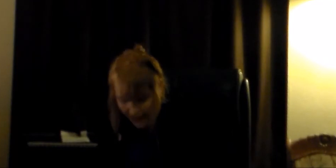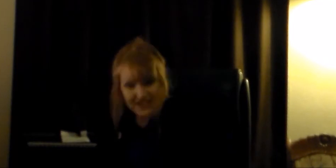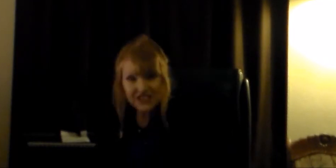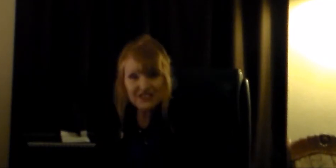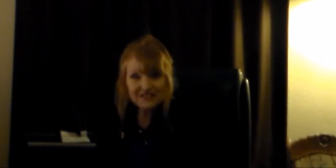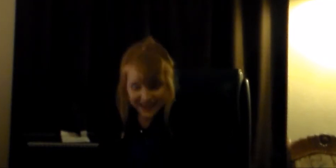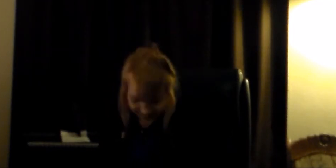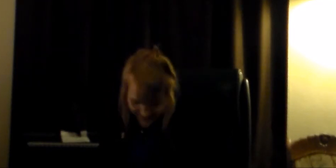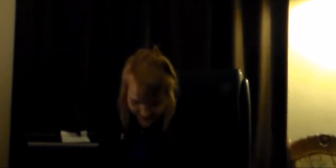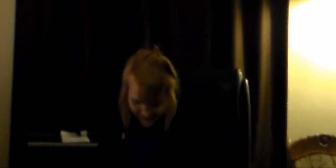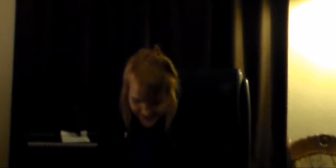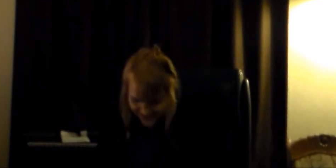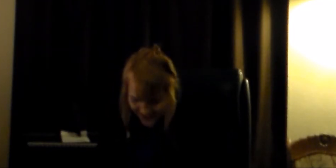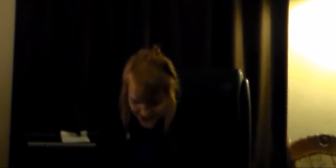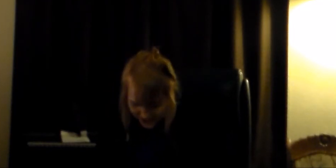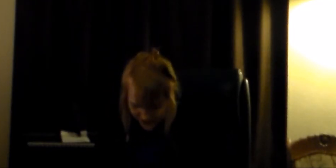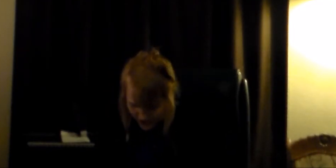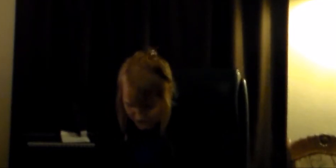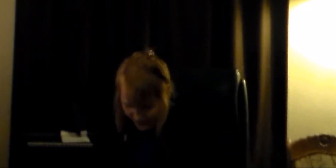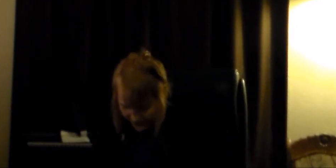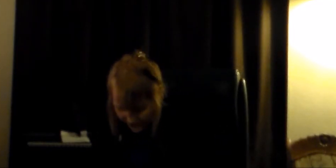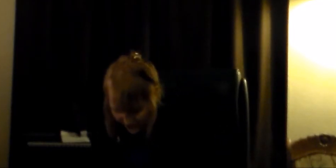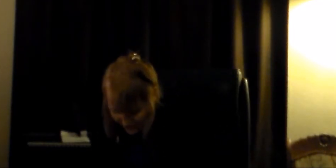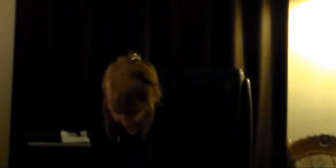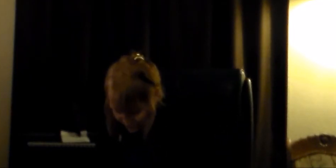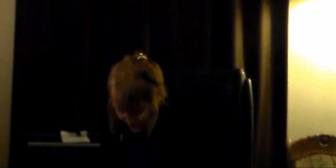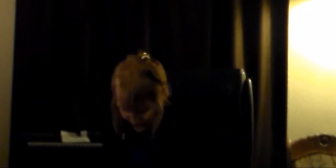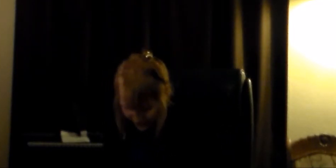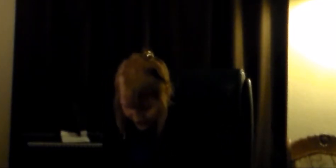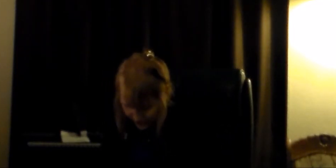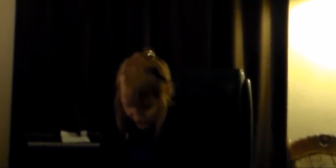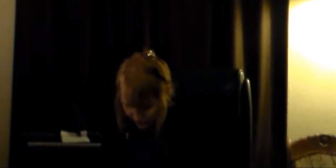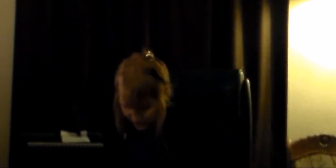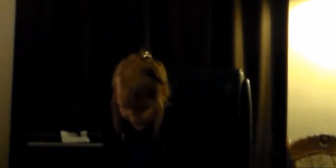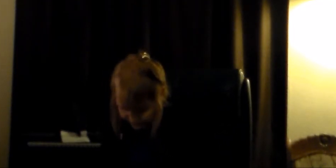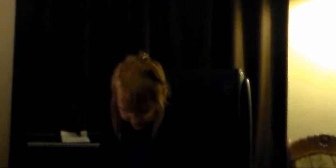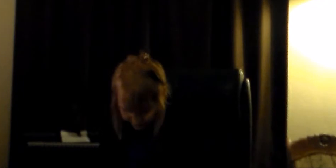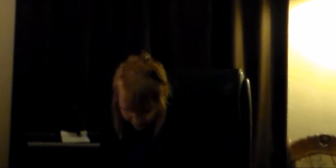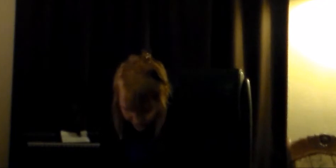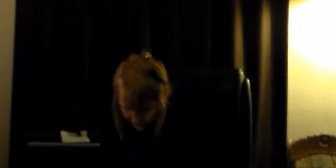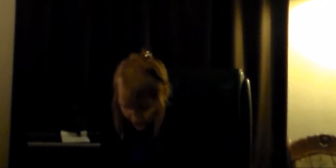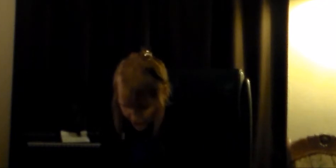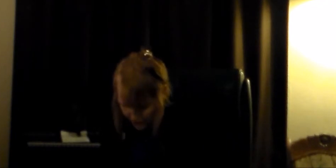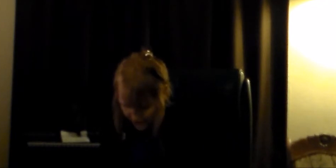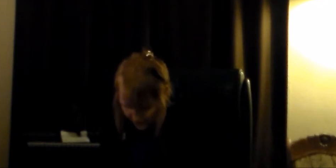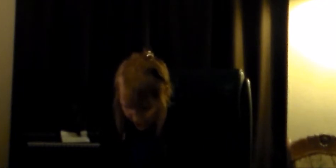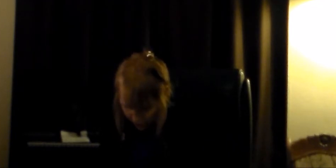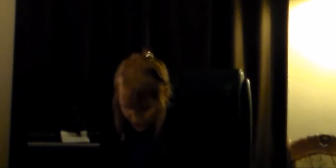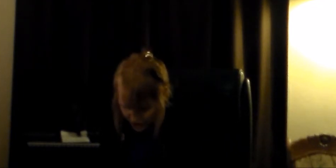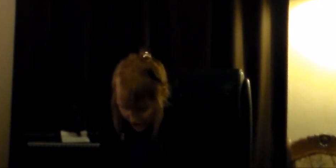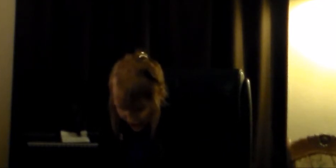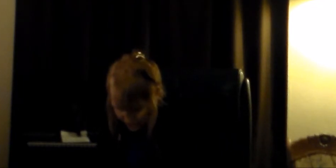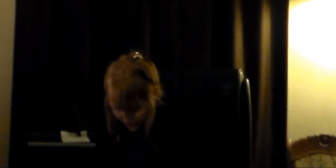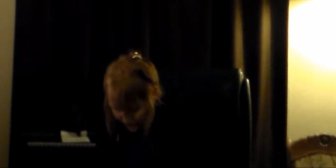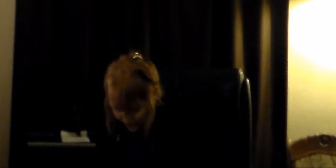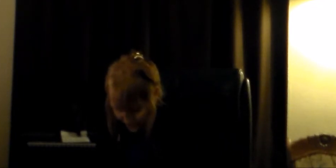29. Excuse me. Like I said, I just left the gym about an hour ago, so I'm still kind of cold. I tried to take a cold shower before I left